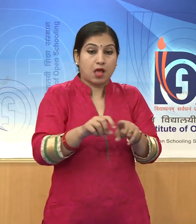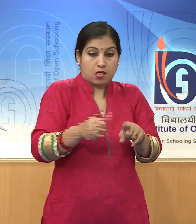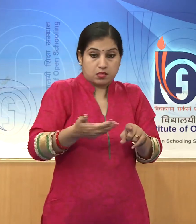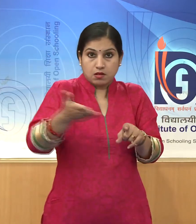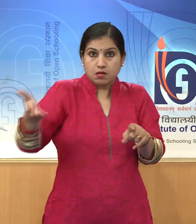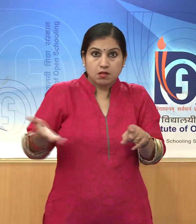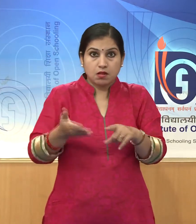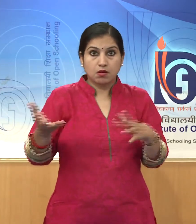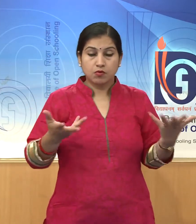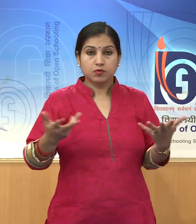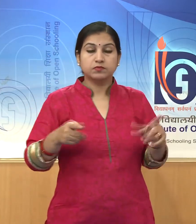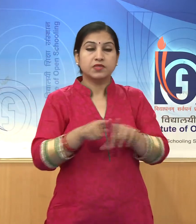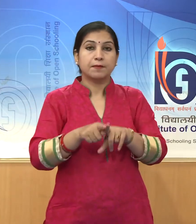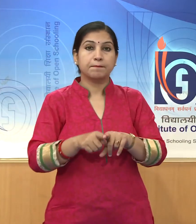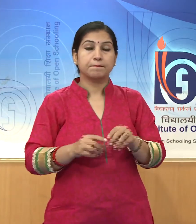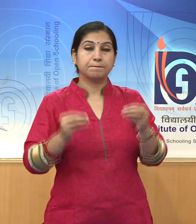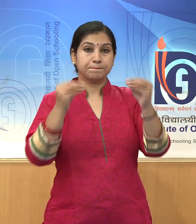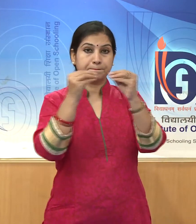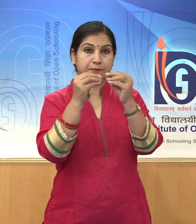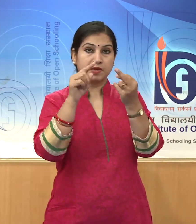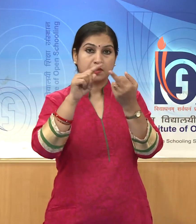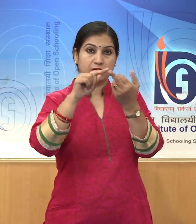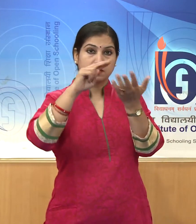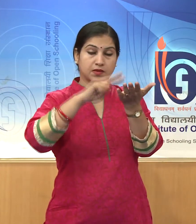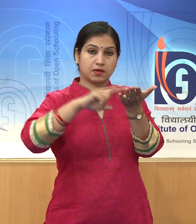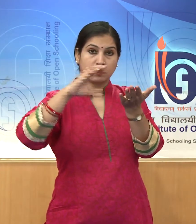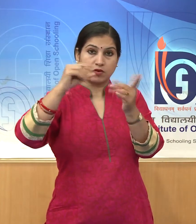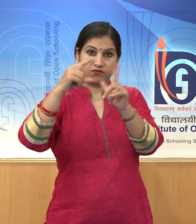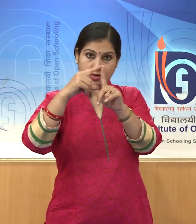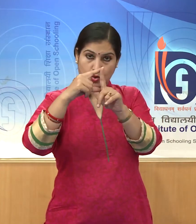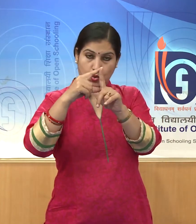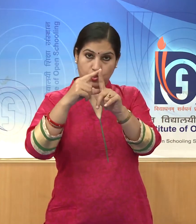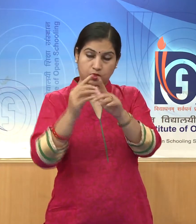others like Binod Bihari Mukherjee,